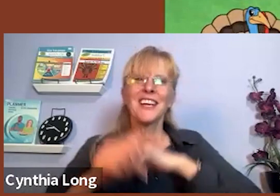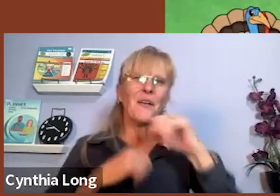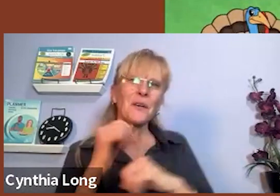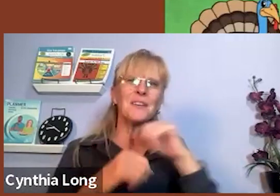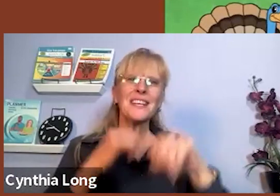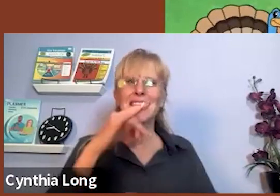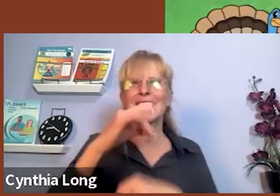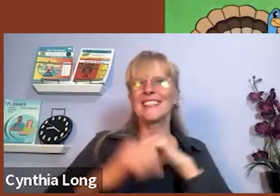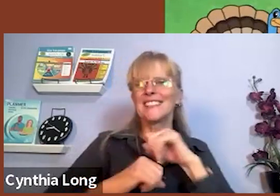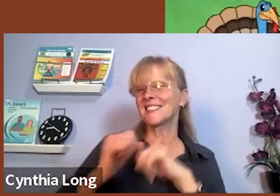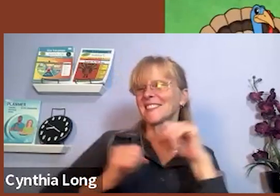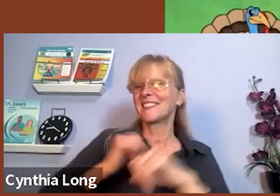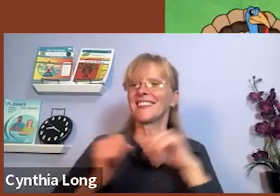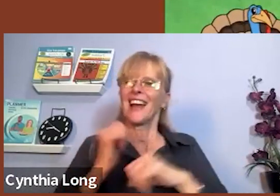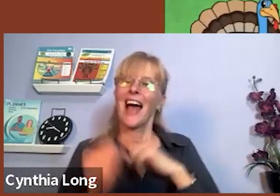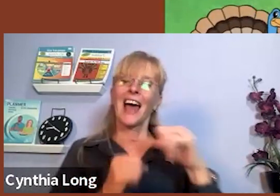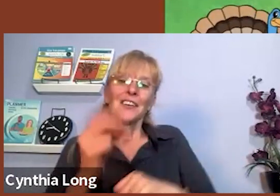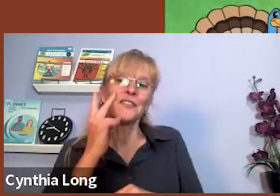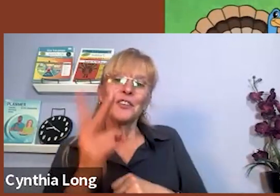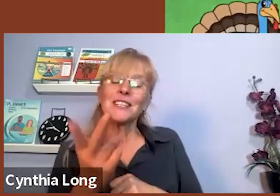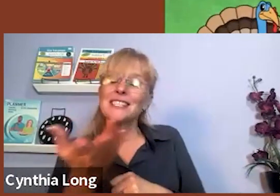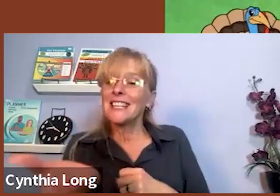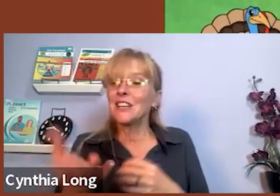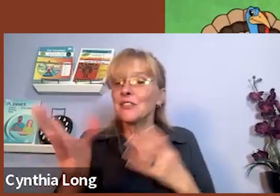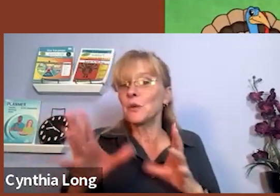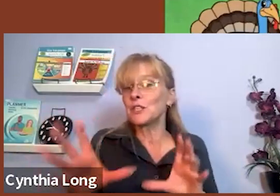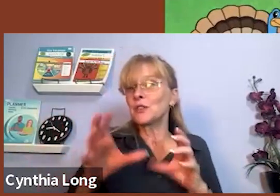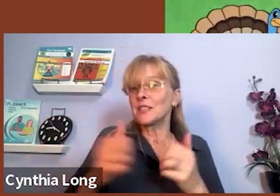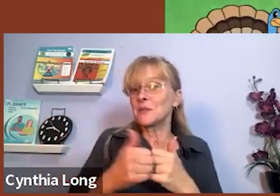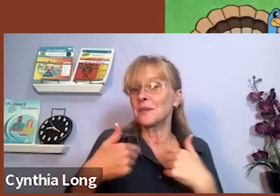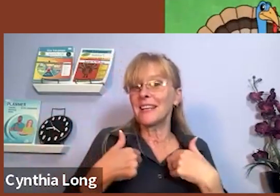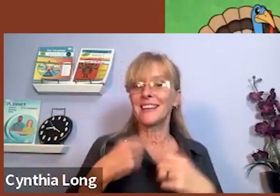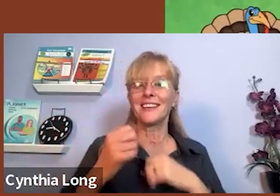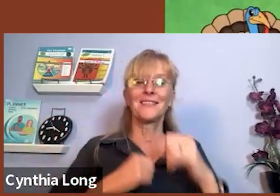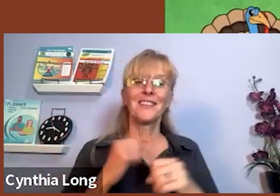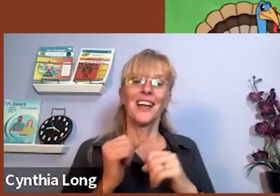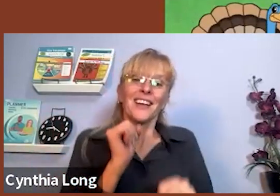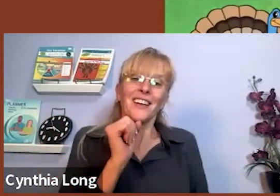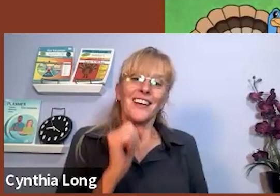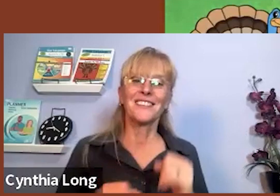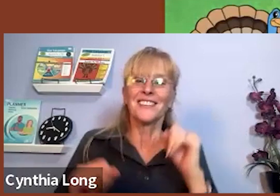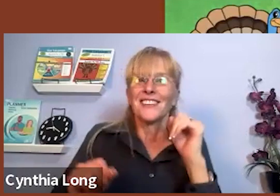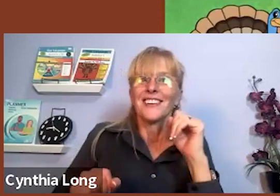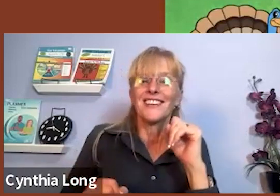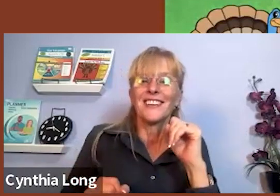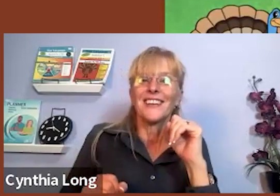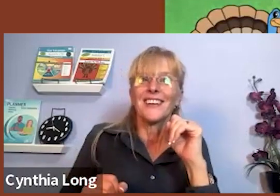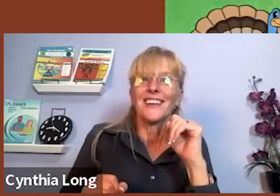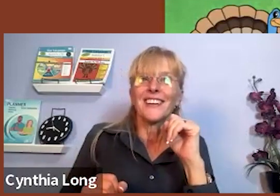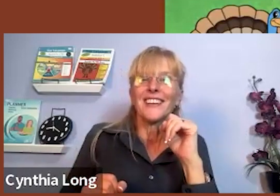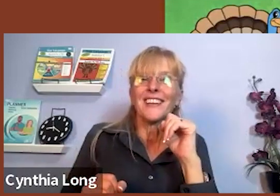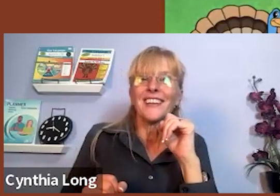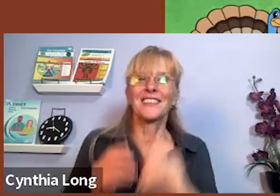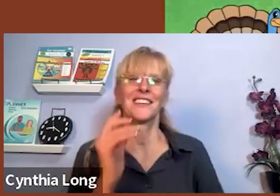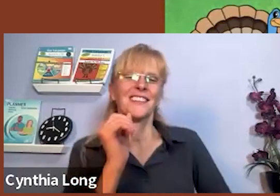And you keep going. See if you want to do this with you.